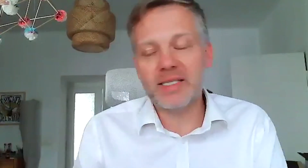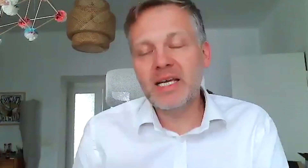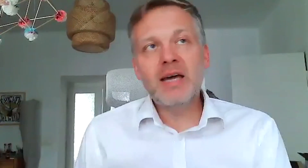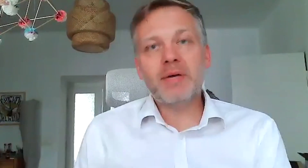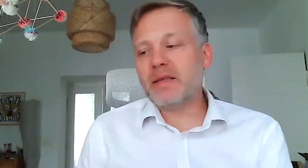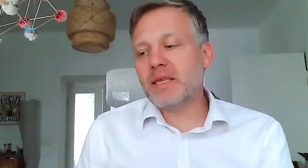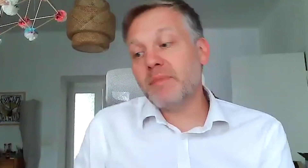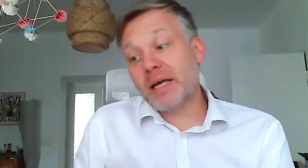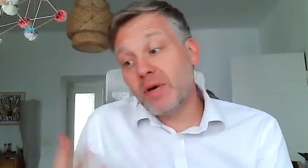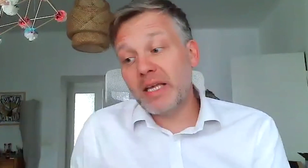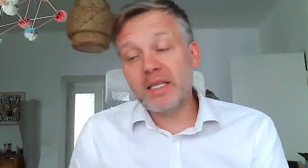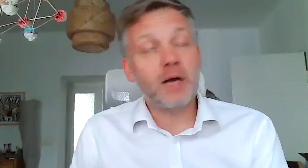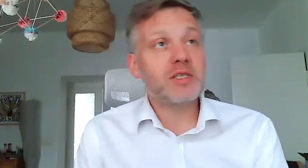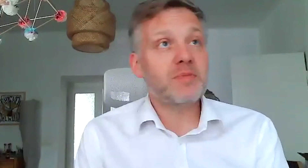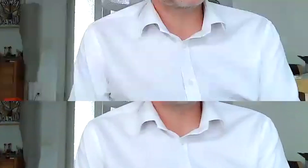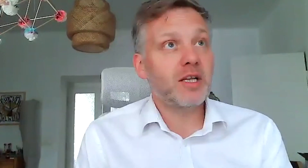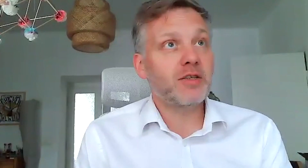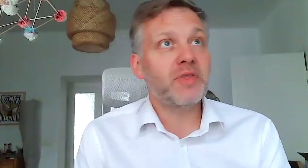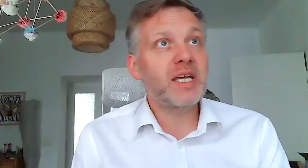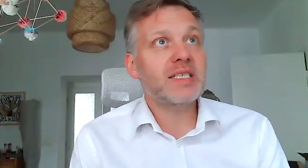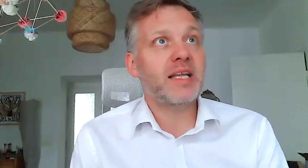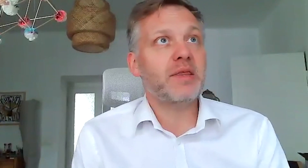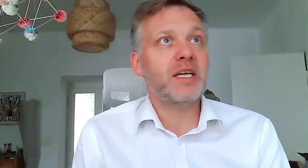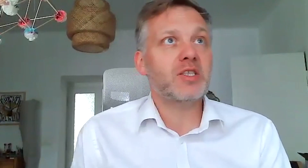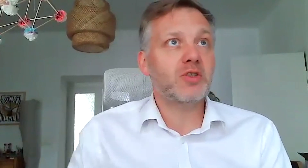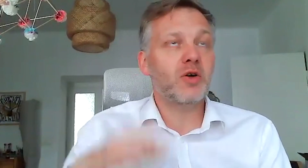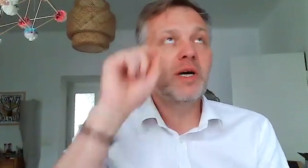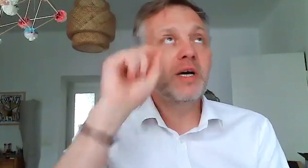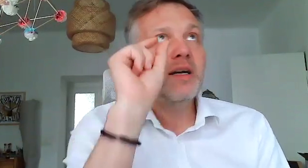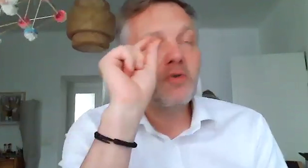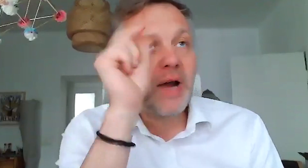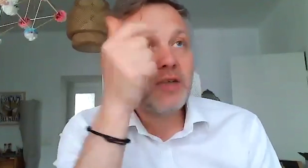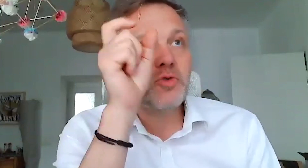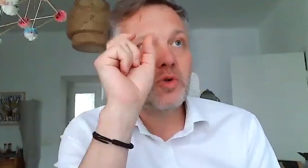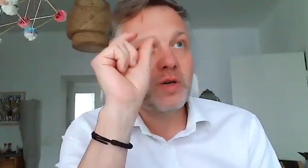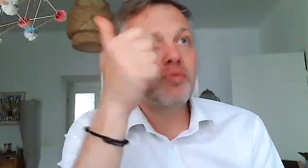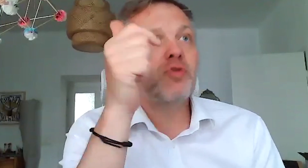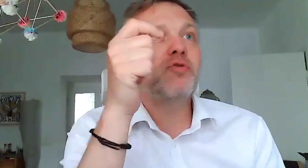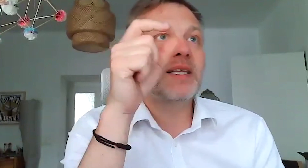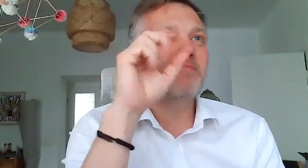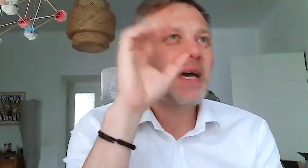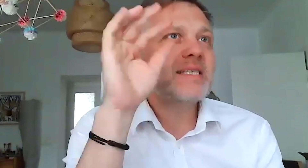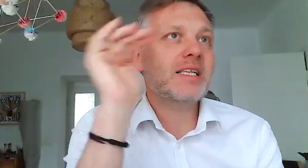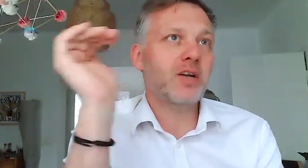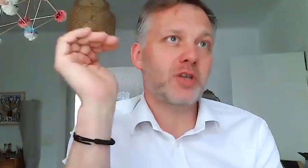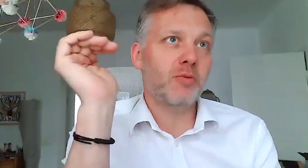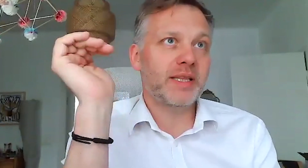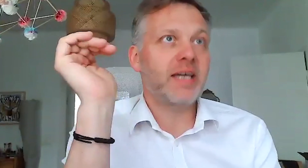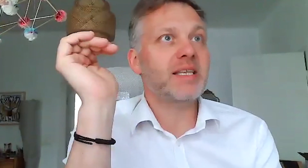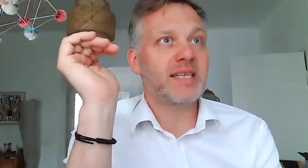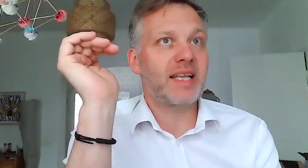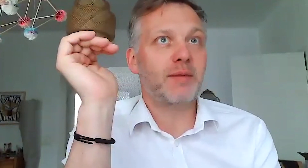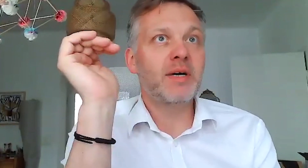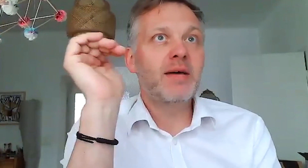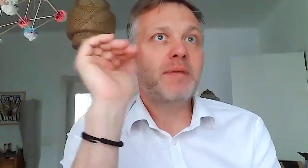complex. But I think, by the way, data commons means a lot of things. And I think it's also gradual improvements basically on the